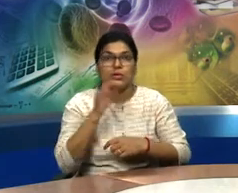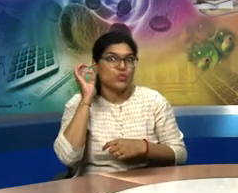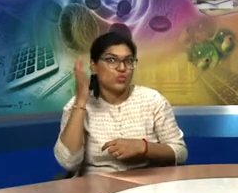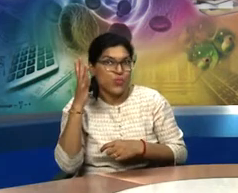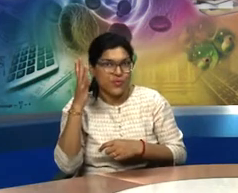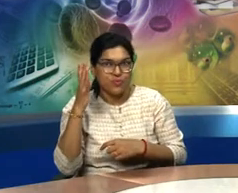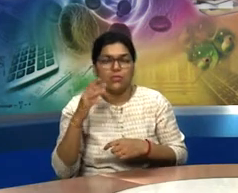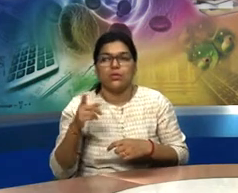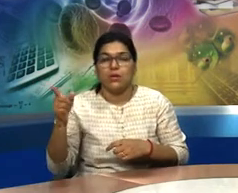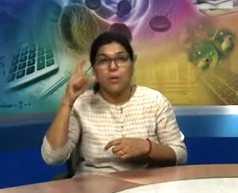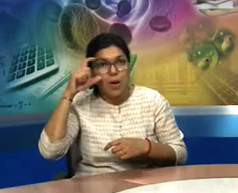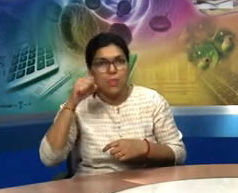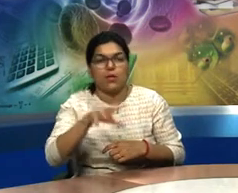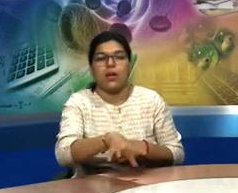Gandhiji had stolen